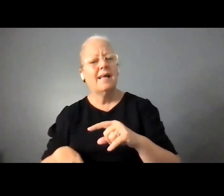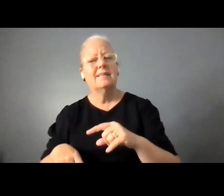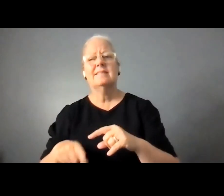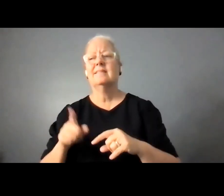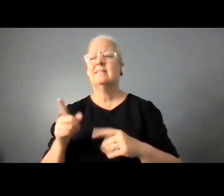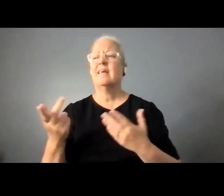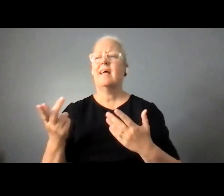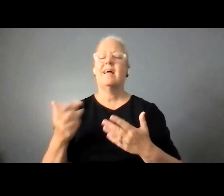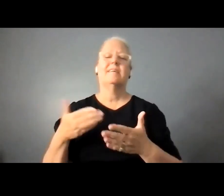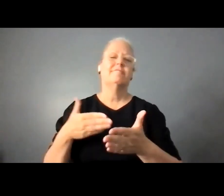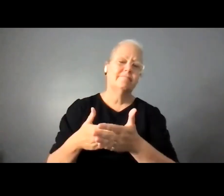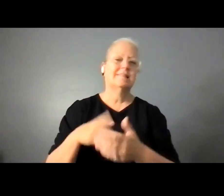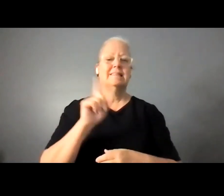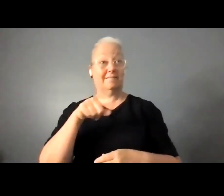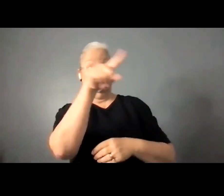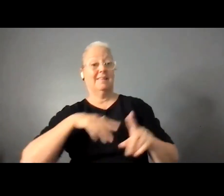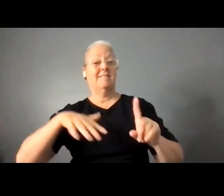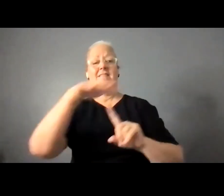environment created by society,